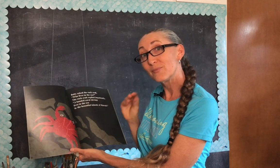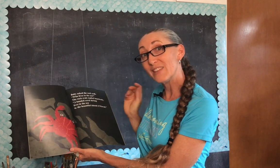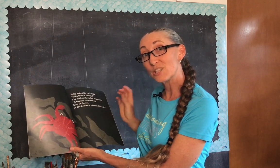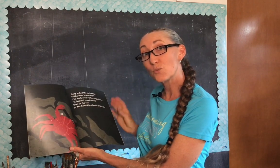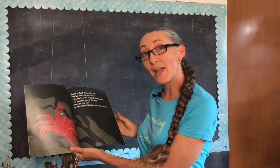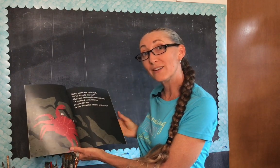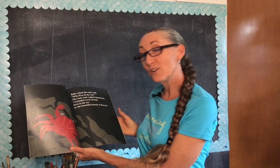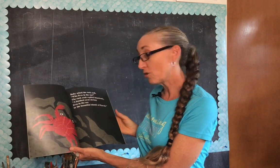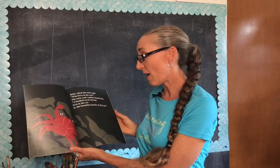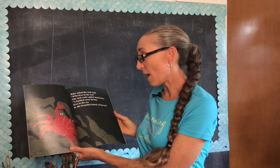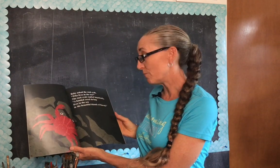That's right, crab.